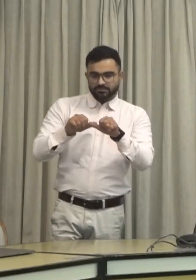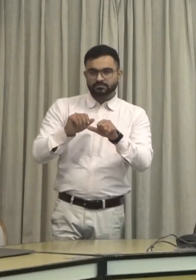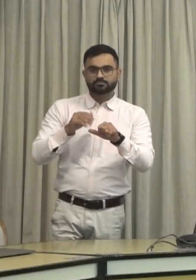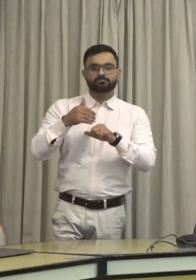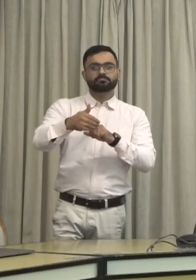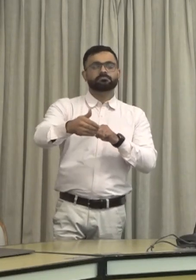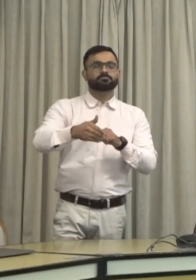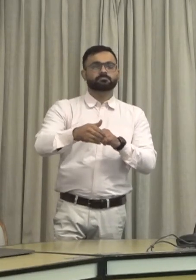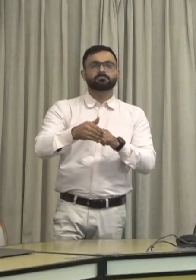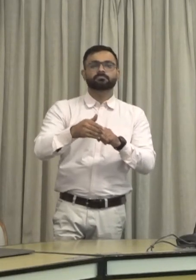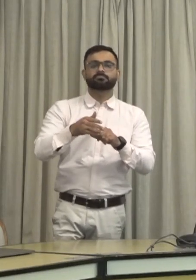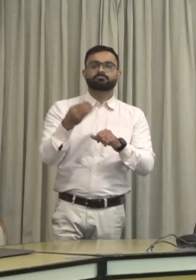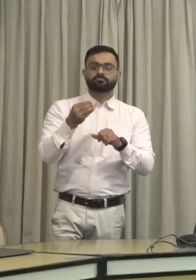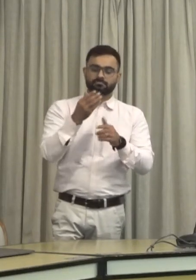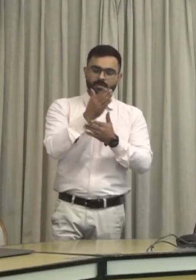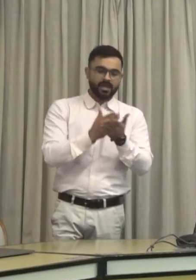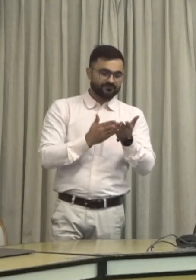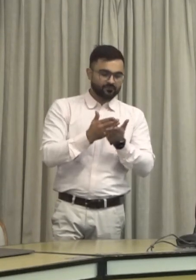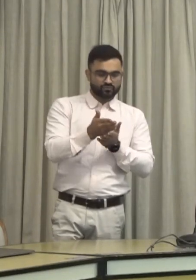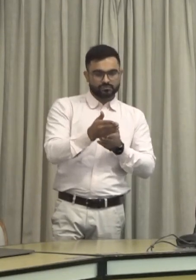further. We have come only halfway.